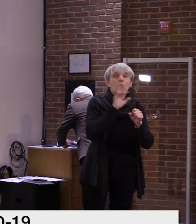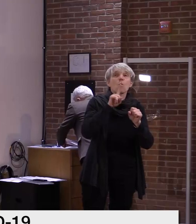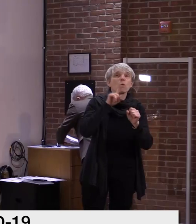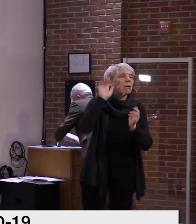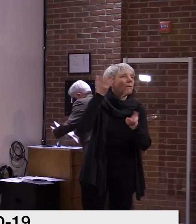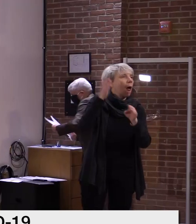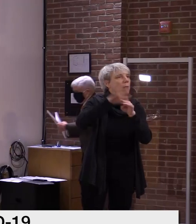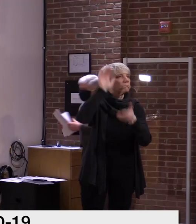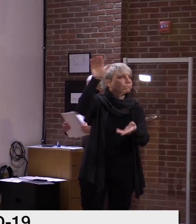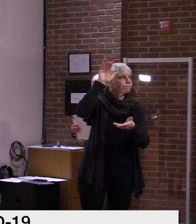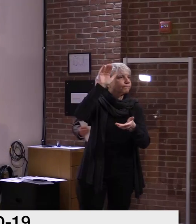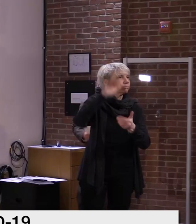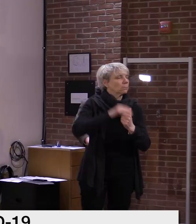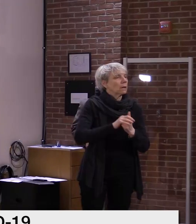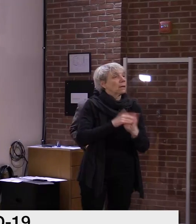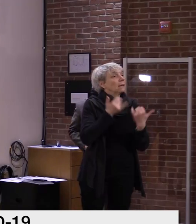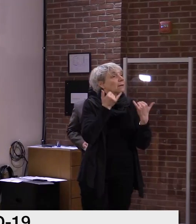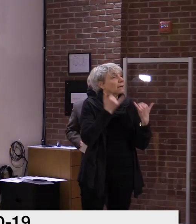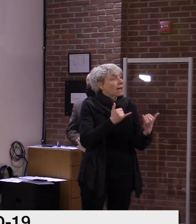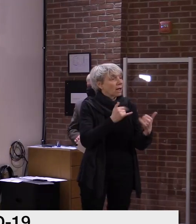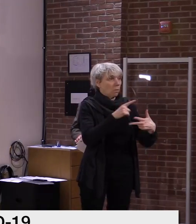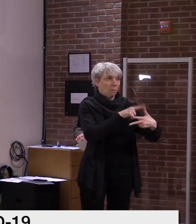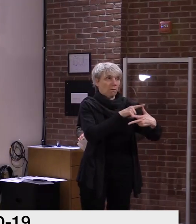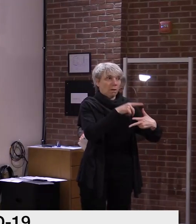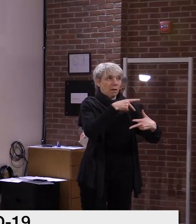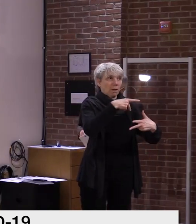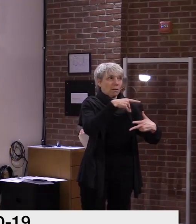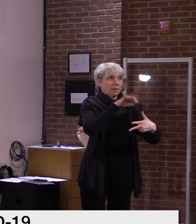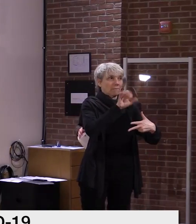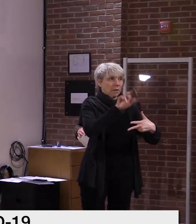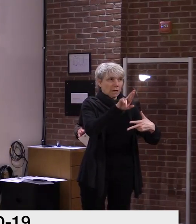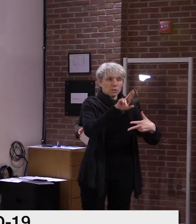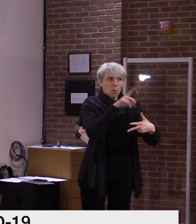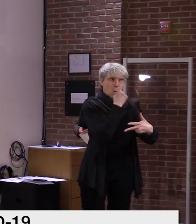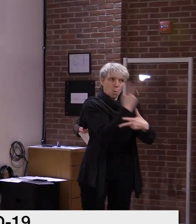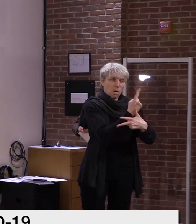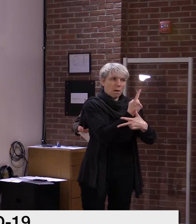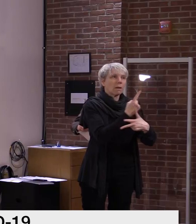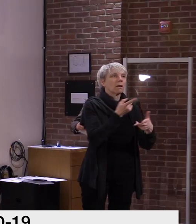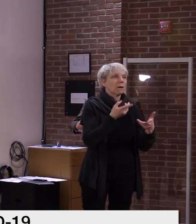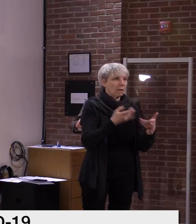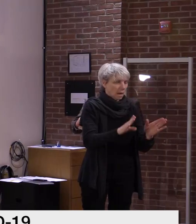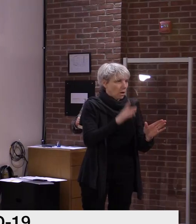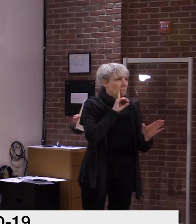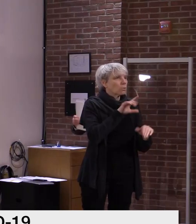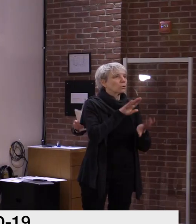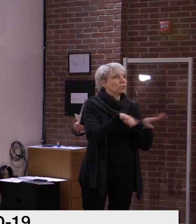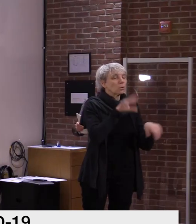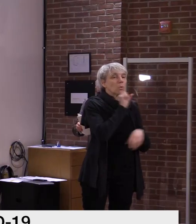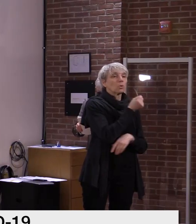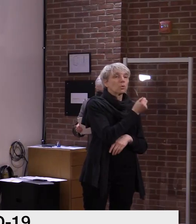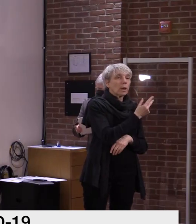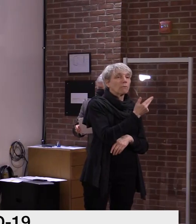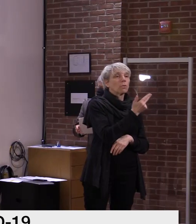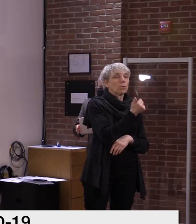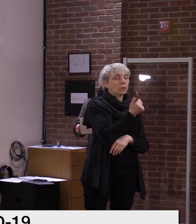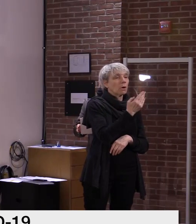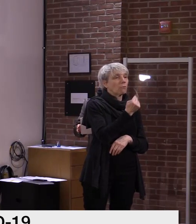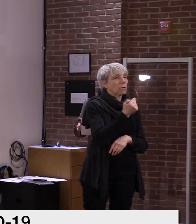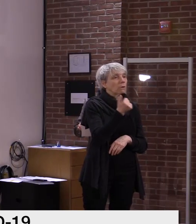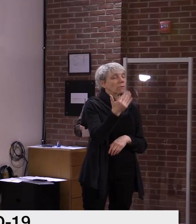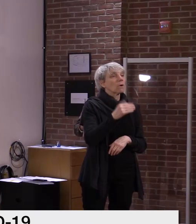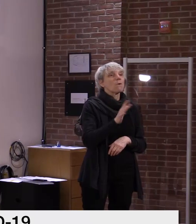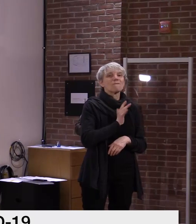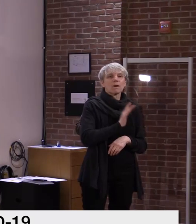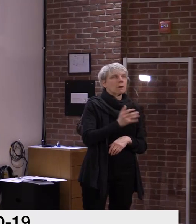higher demand for the Pfizer shot as it becomes the only one that's eligible for the youngest ages of kids getting the vaccine, could Vermont trade for certain